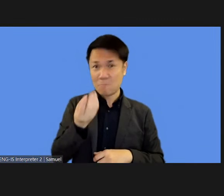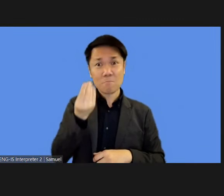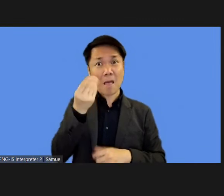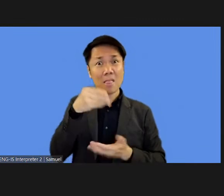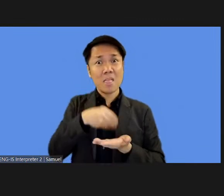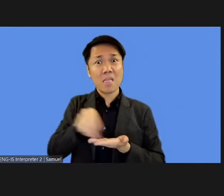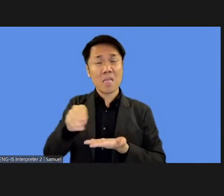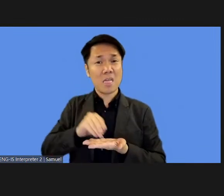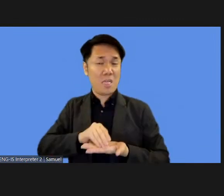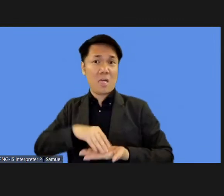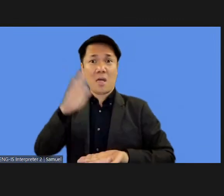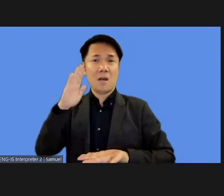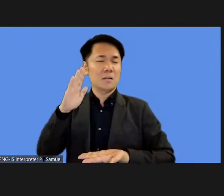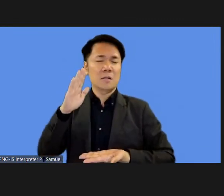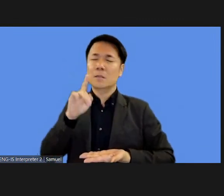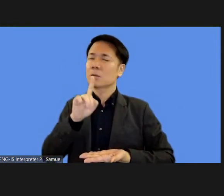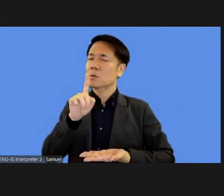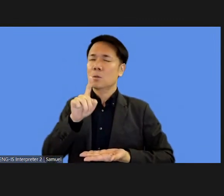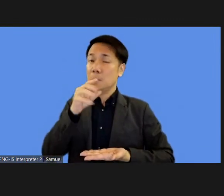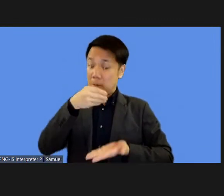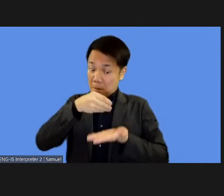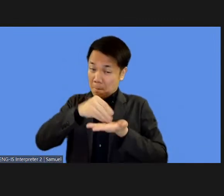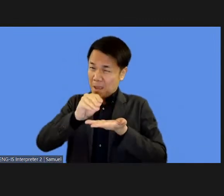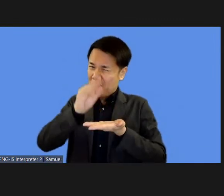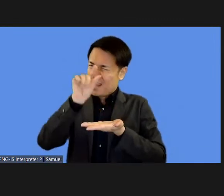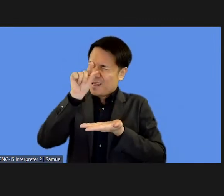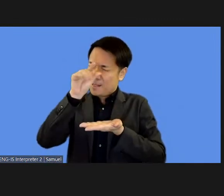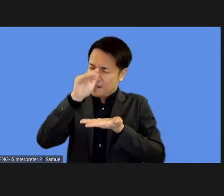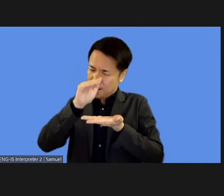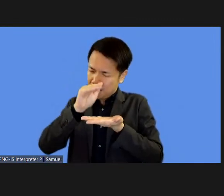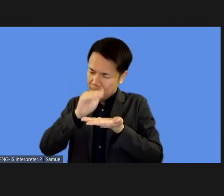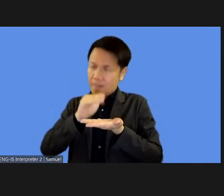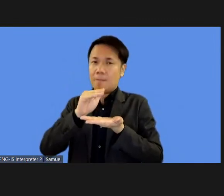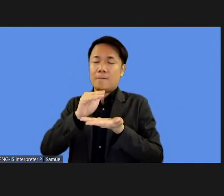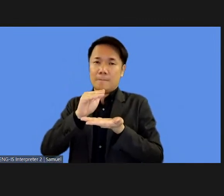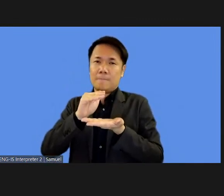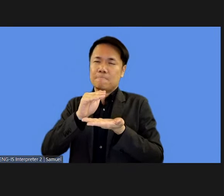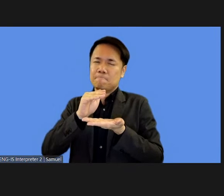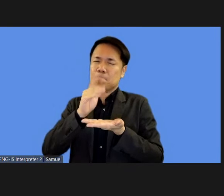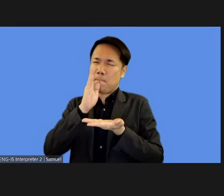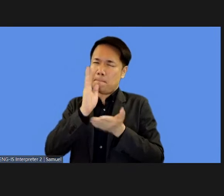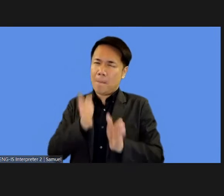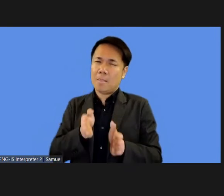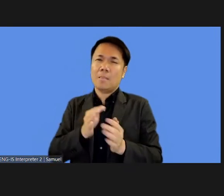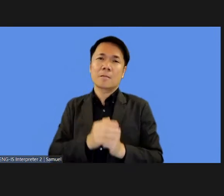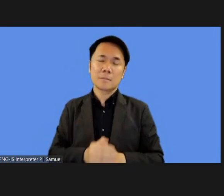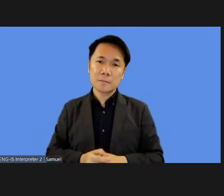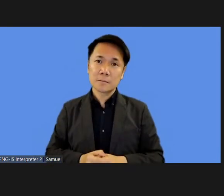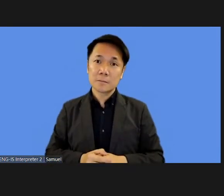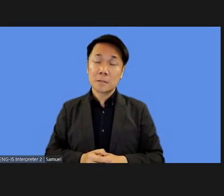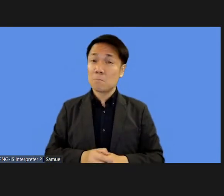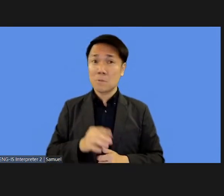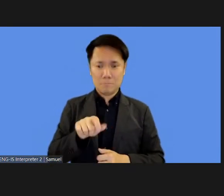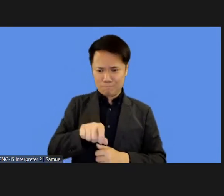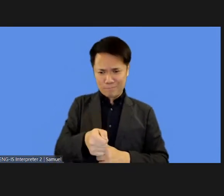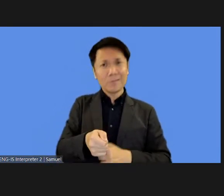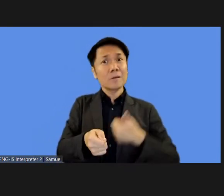about affordable clean energy. So the issue of affordability is also about the ability to